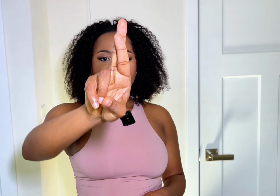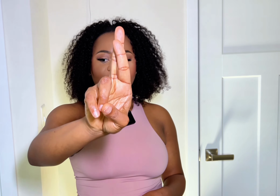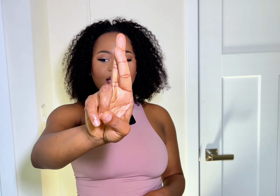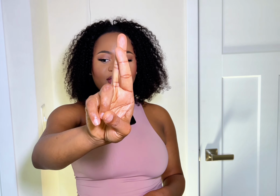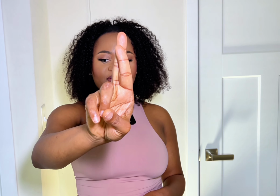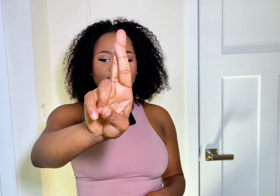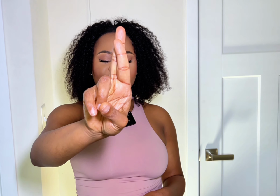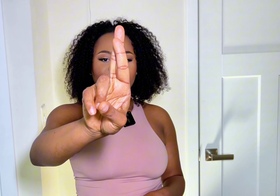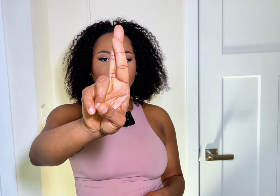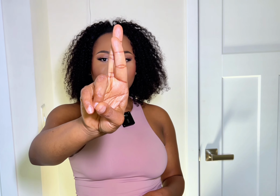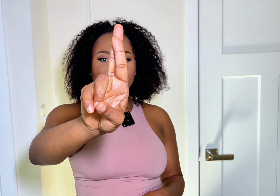R,